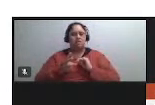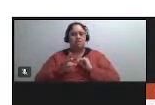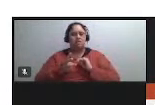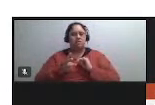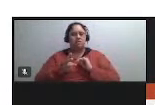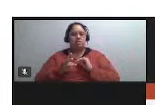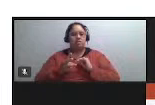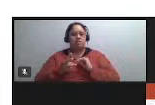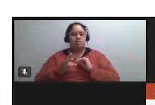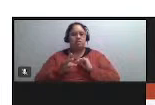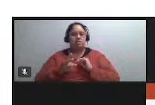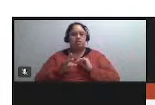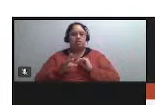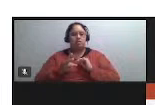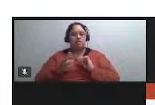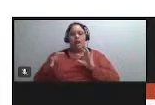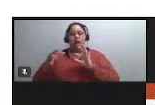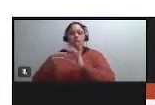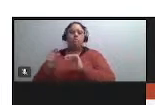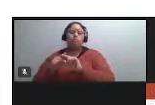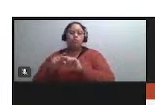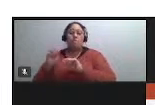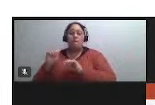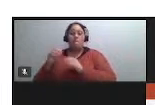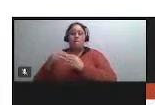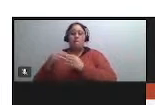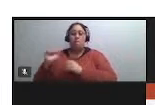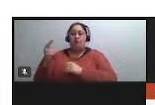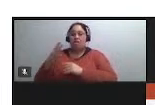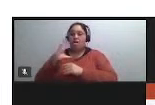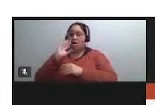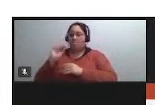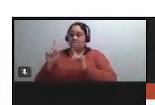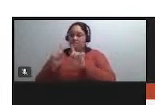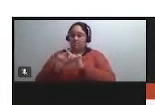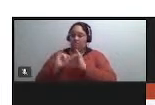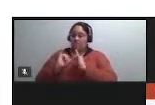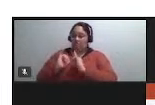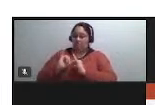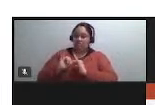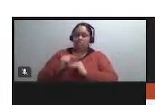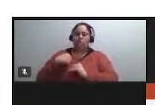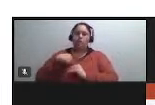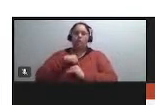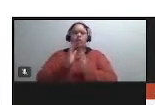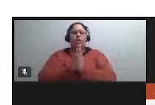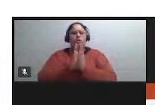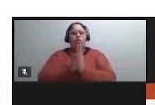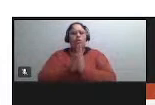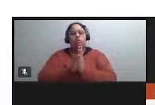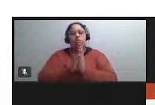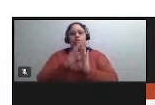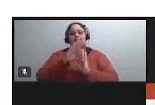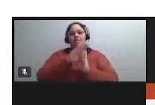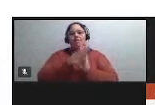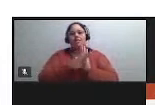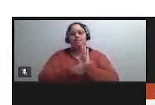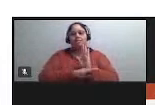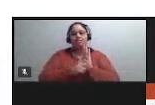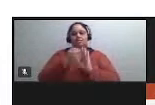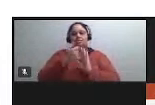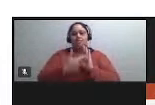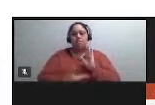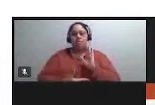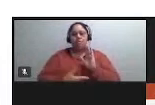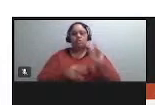add to what Member Lekker have asked. We requested the list of all